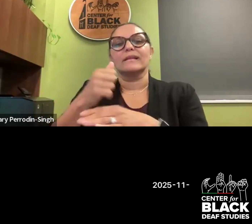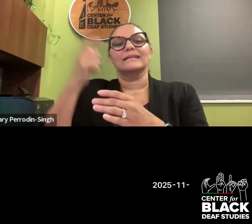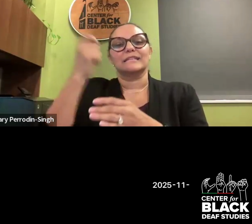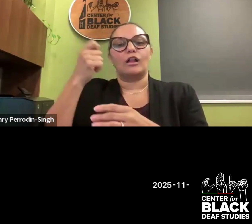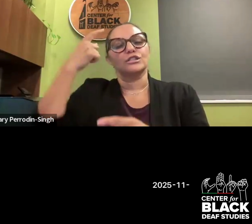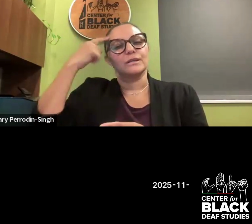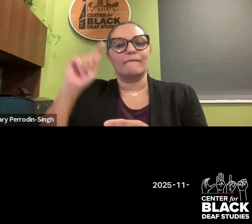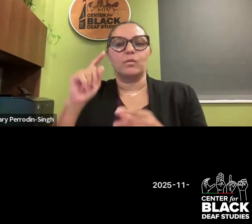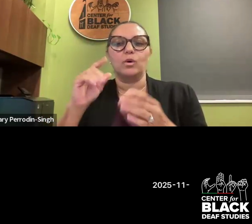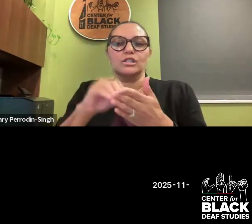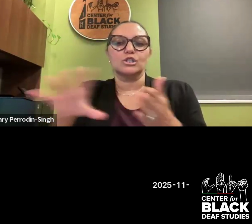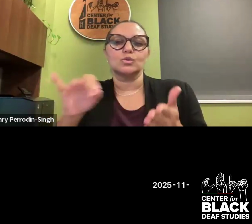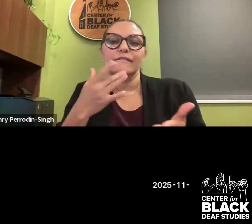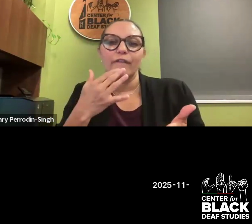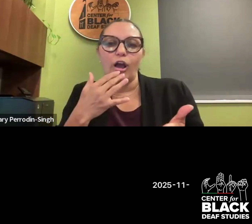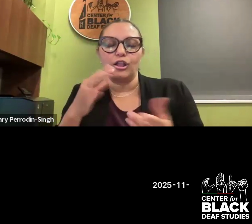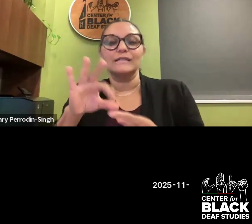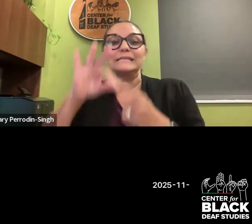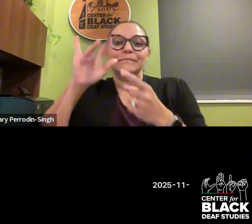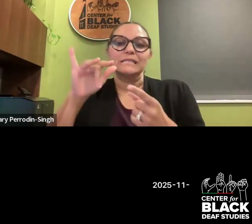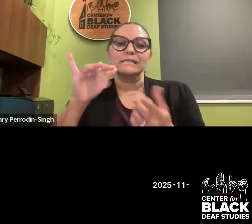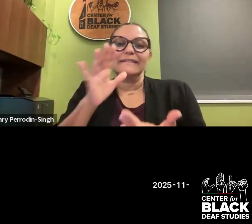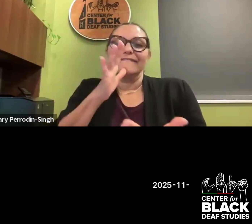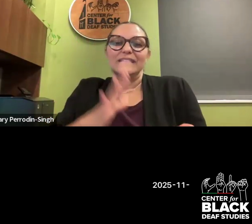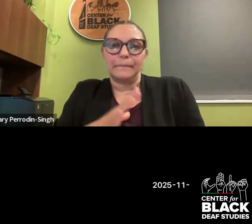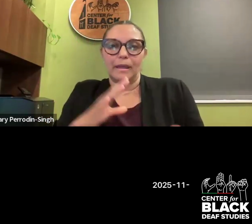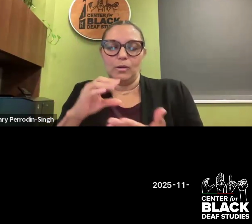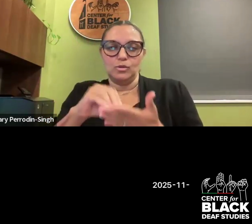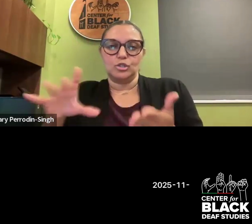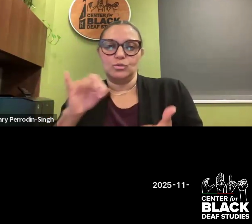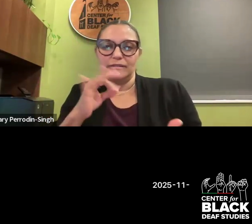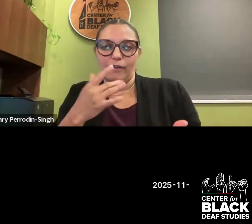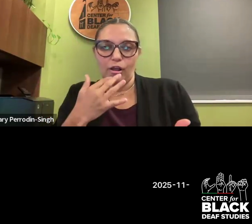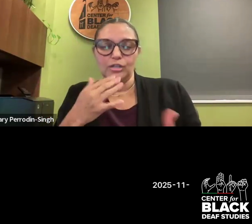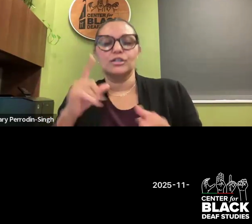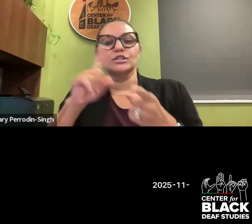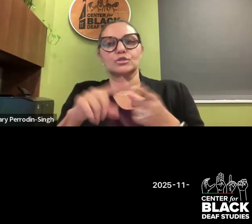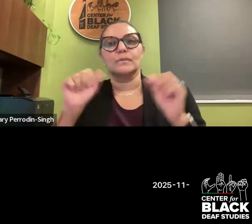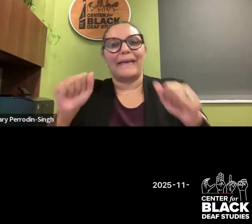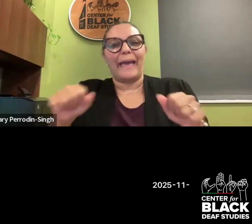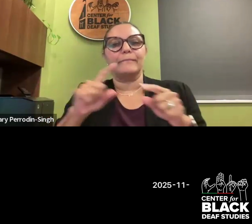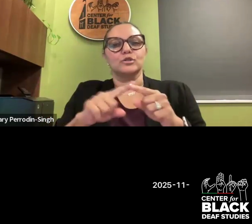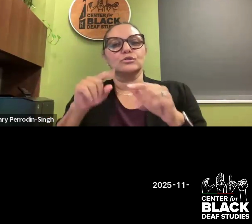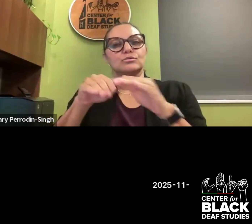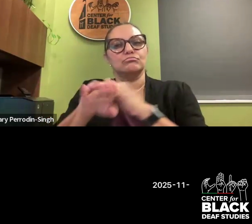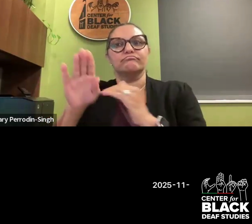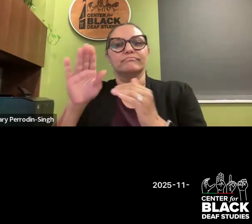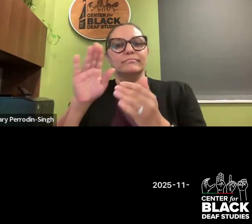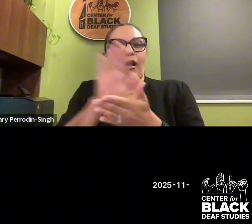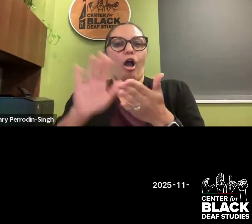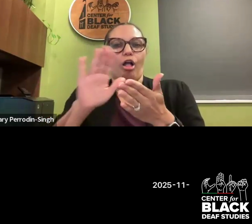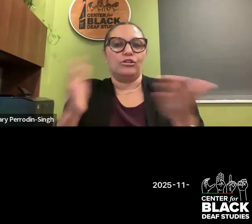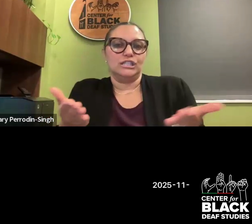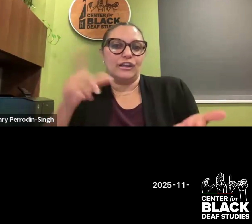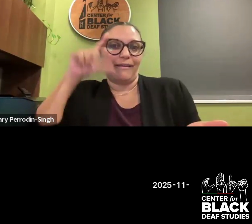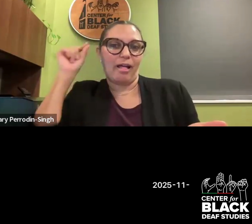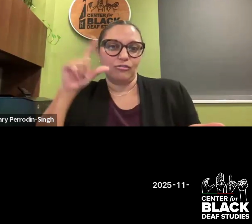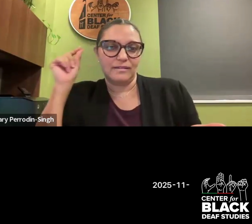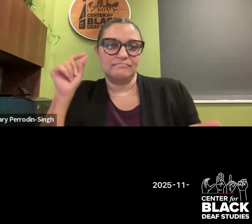the proceeds of my book and to support students of color, especially deaf students of color who